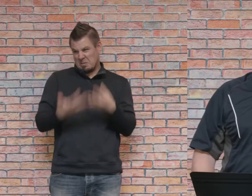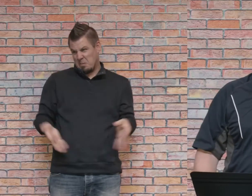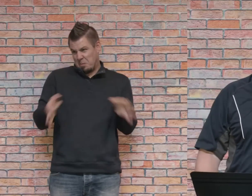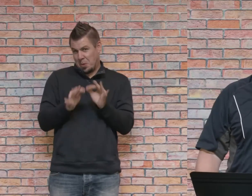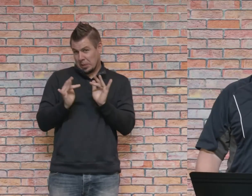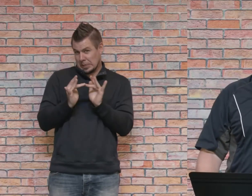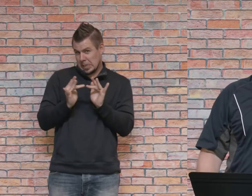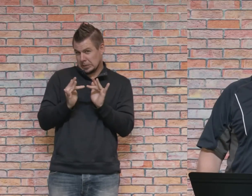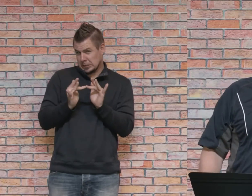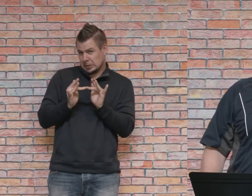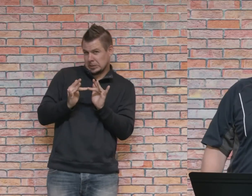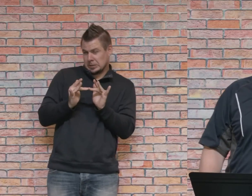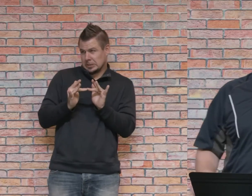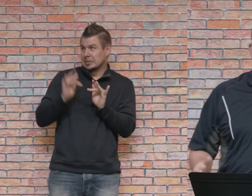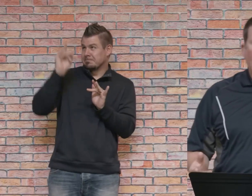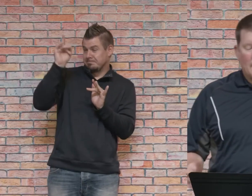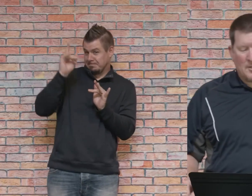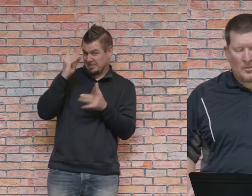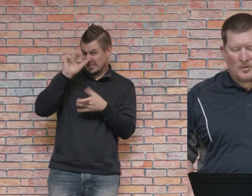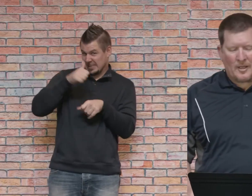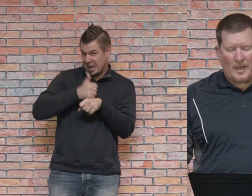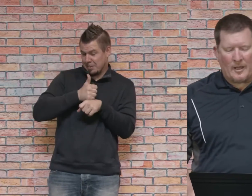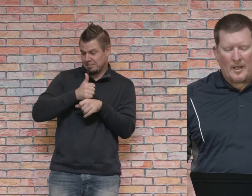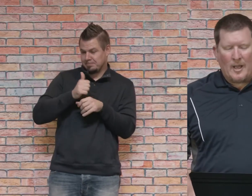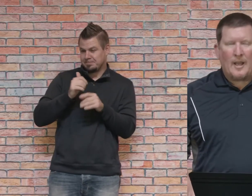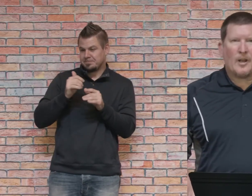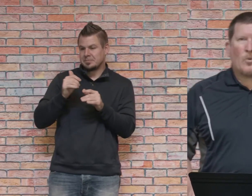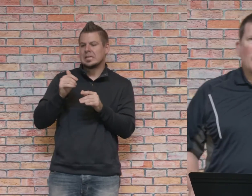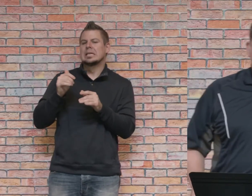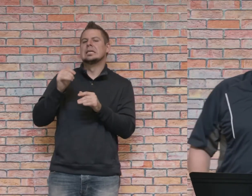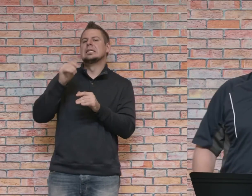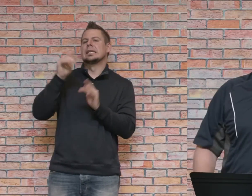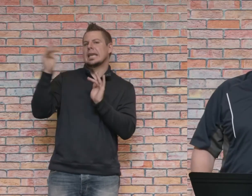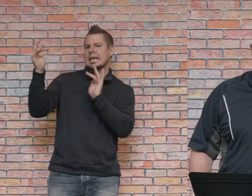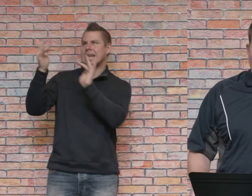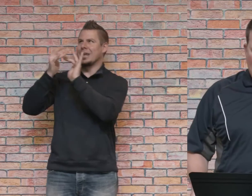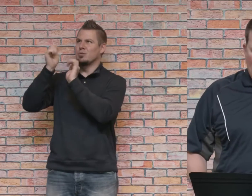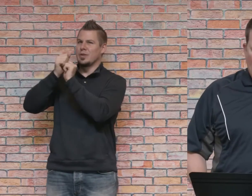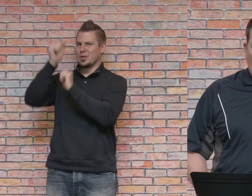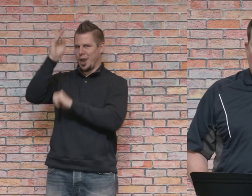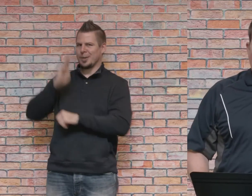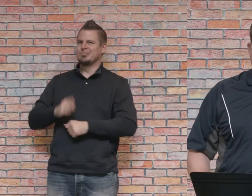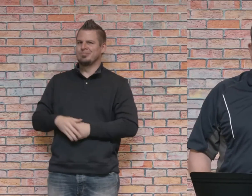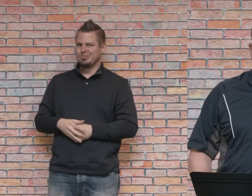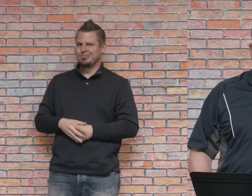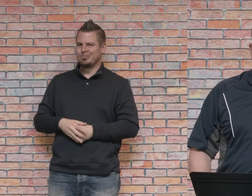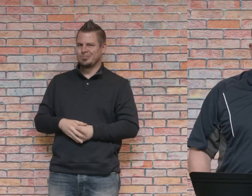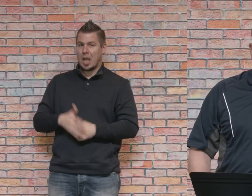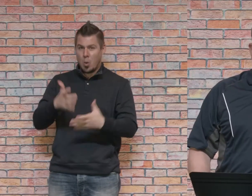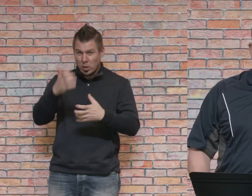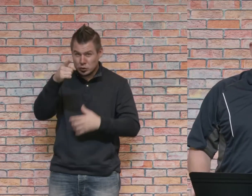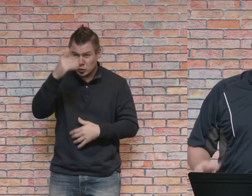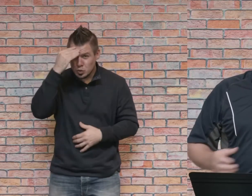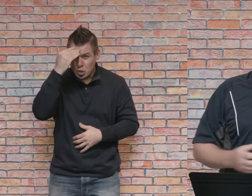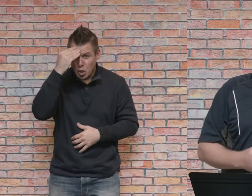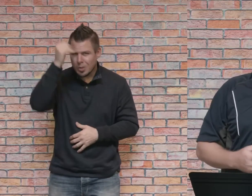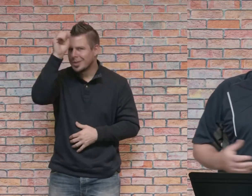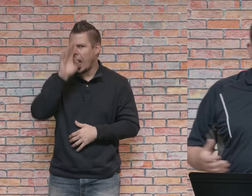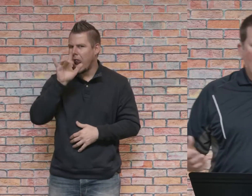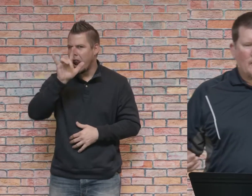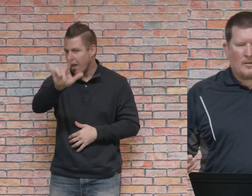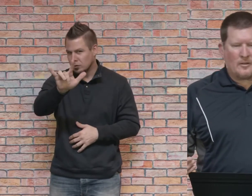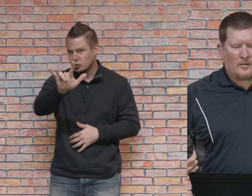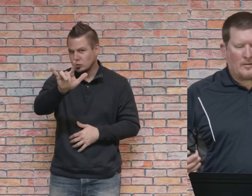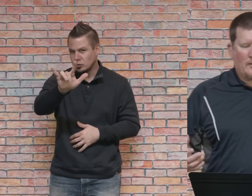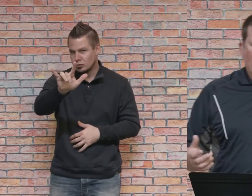connections that you were created to have is a relationship with God. And I want you to know that God loves you. And maybe you've been sitting here